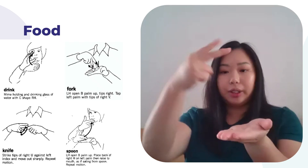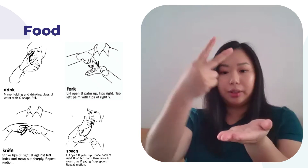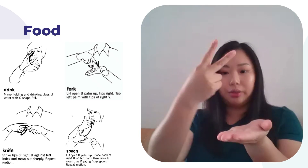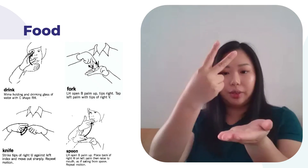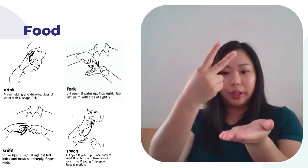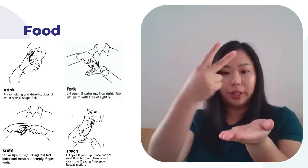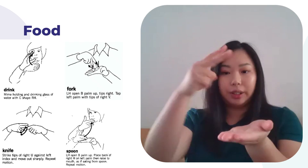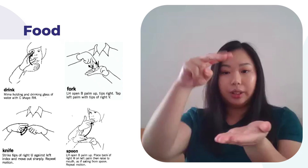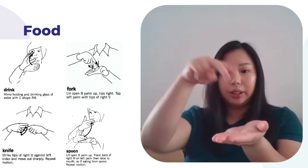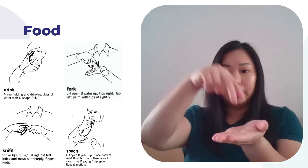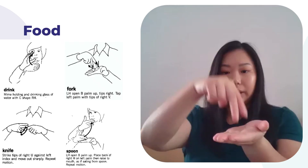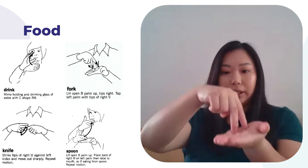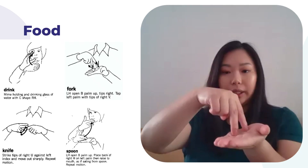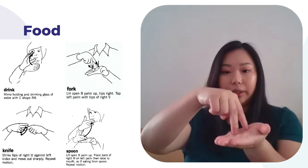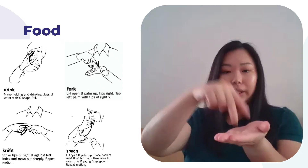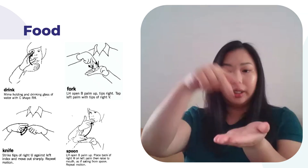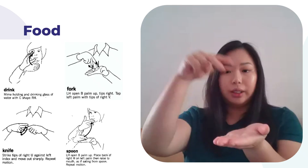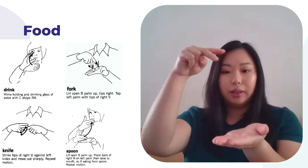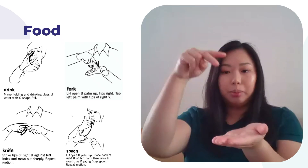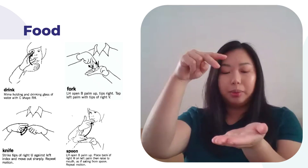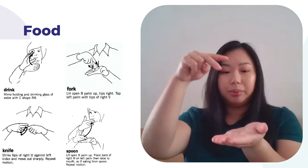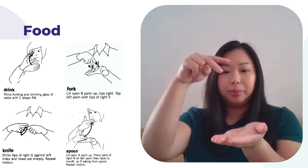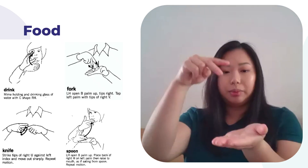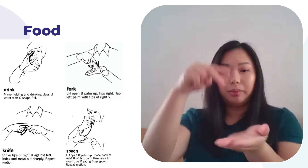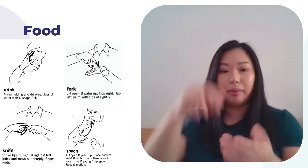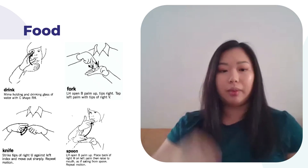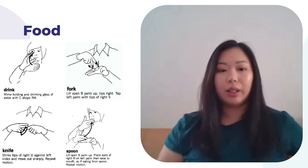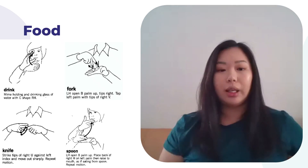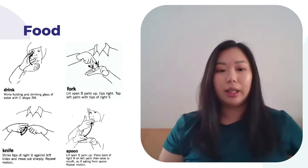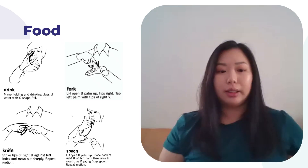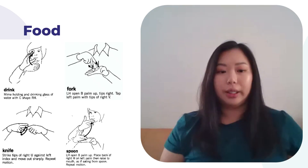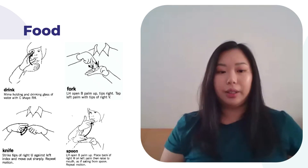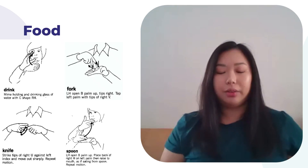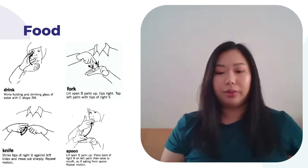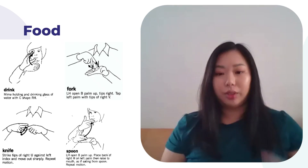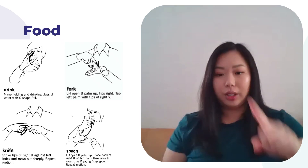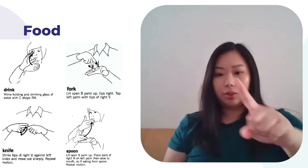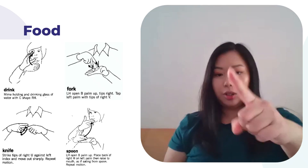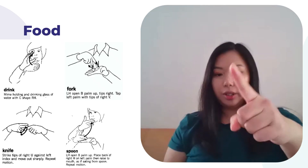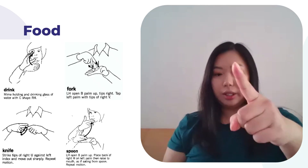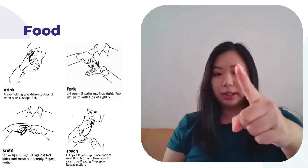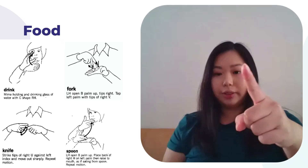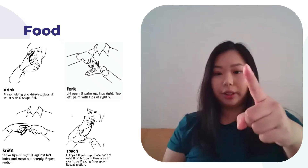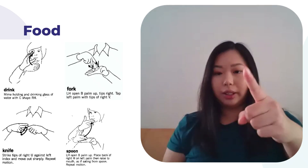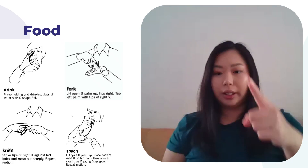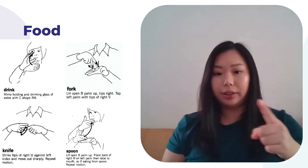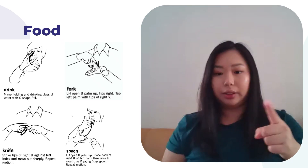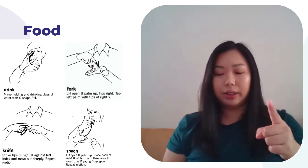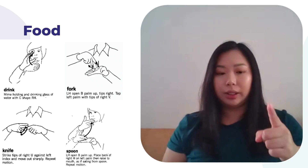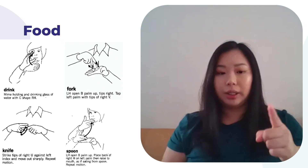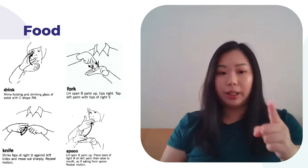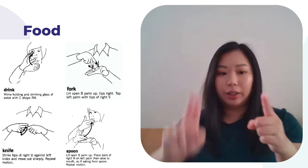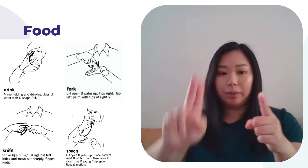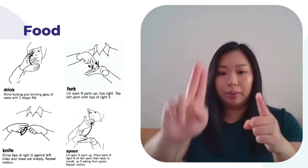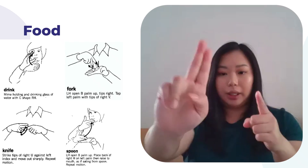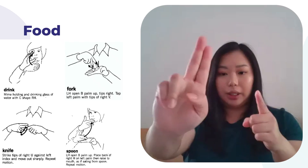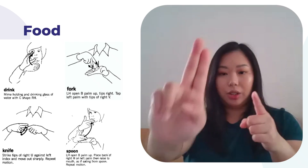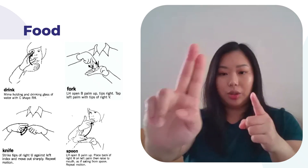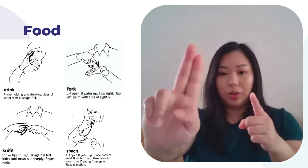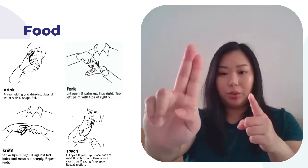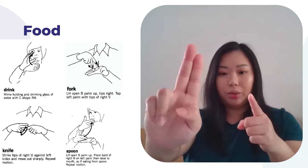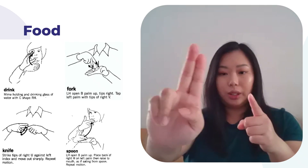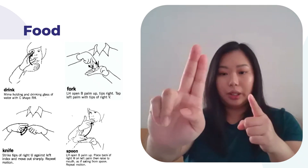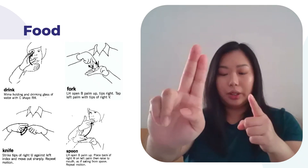you're using a fork. Down, then up. Knife, you have your index finger out. You make